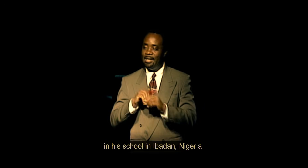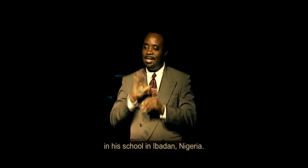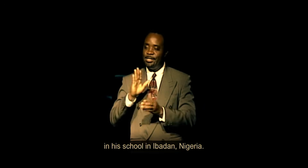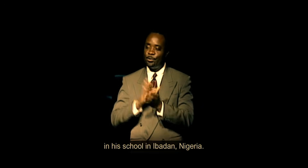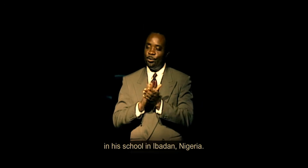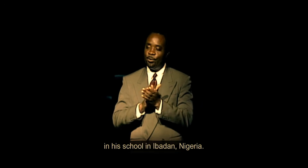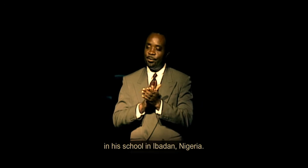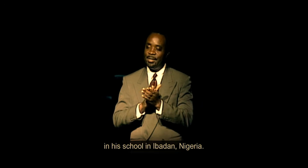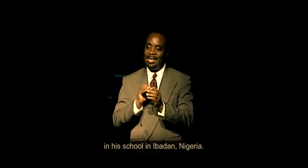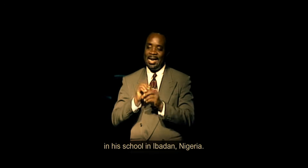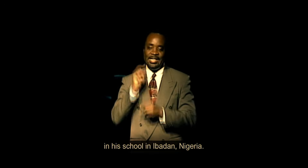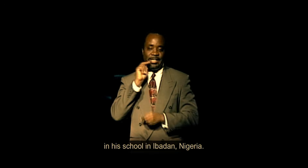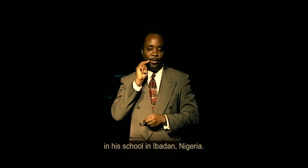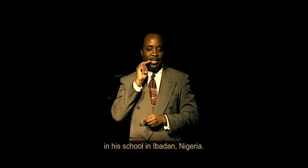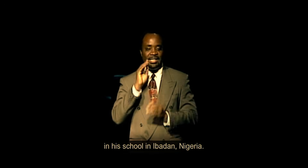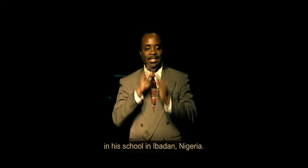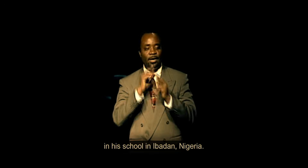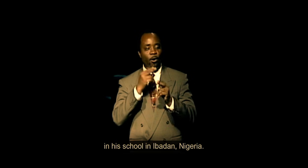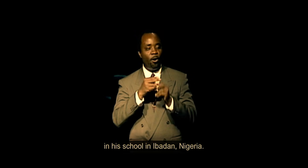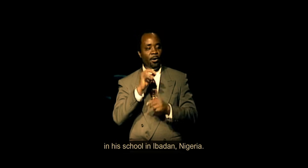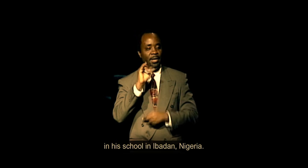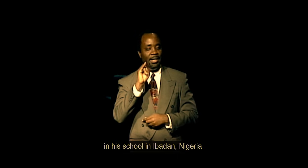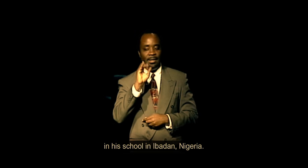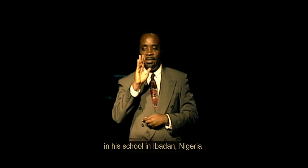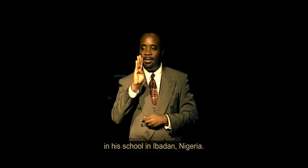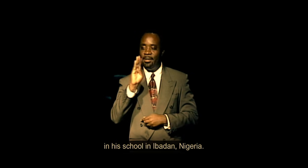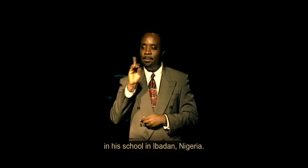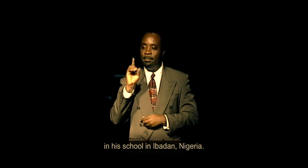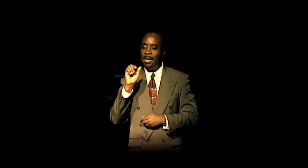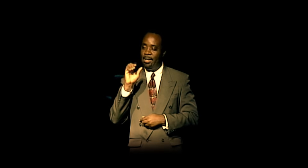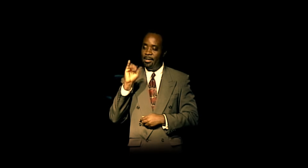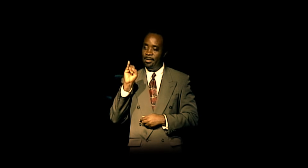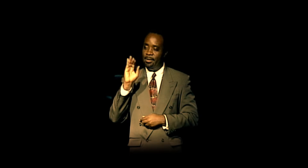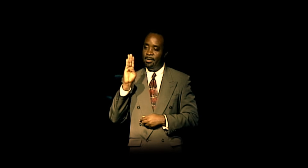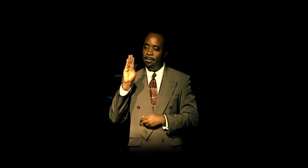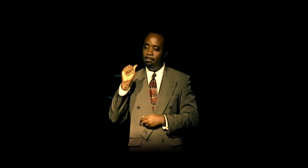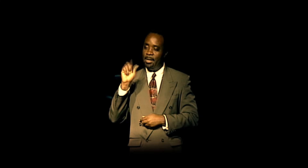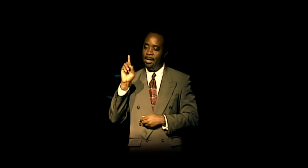in his school, Ibadan, Nigeria.